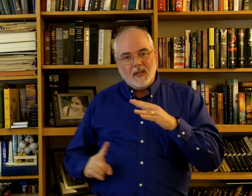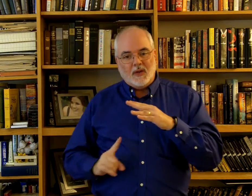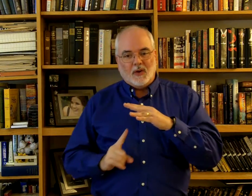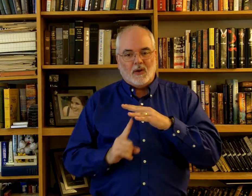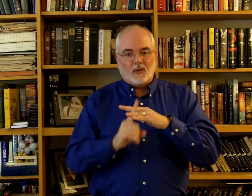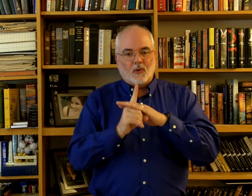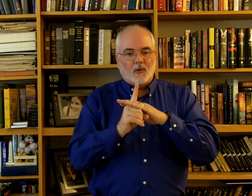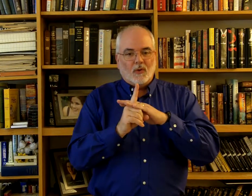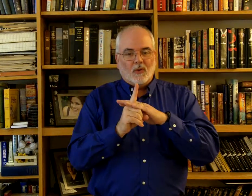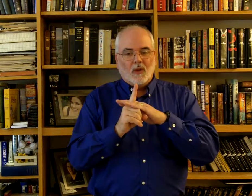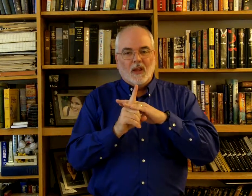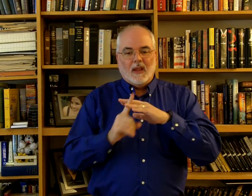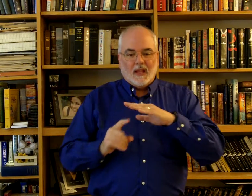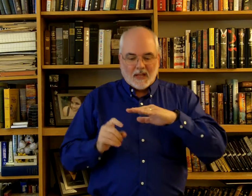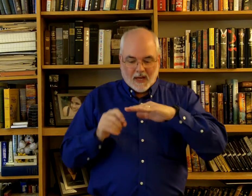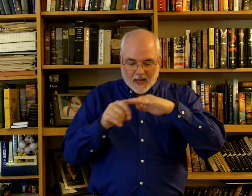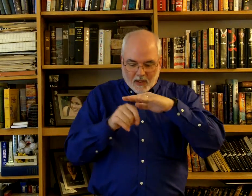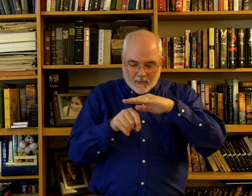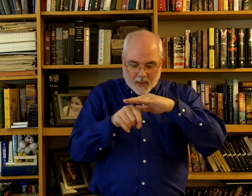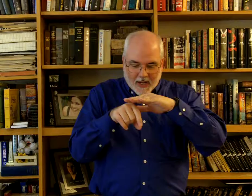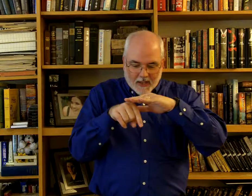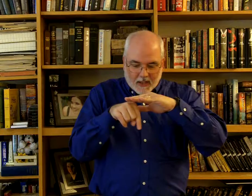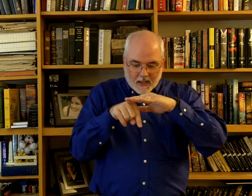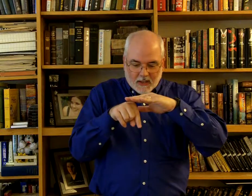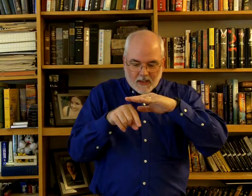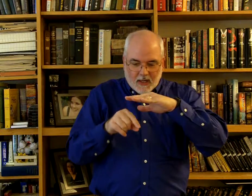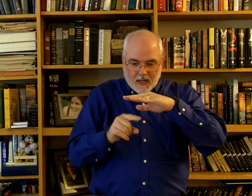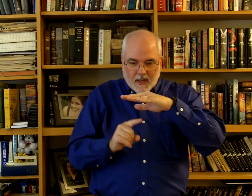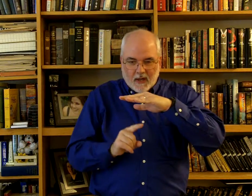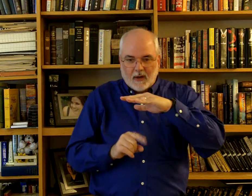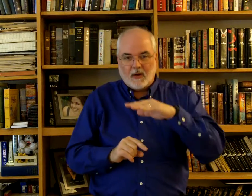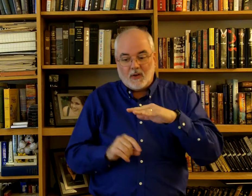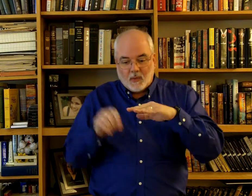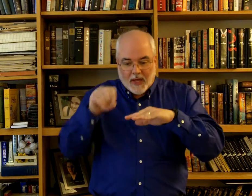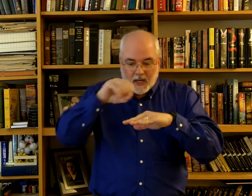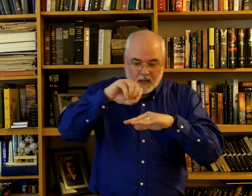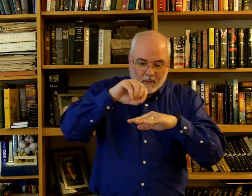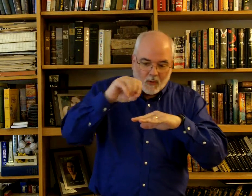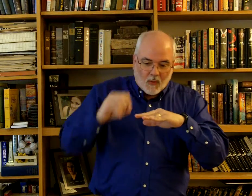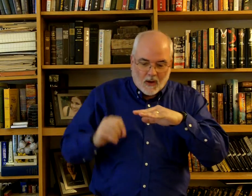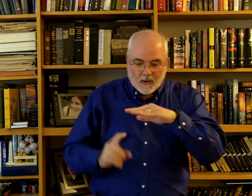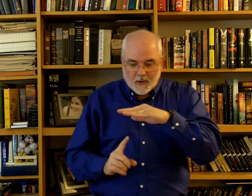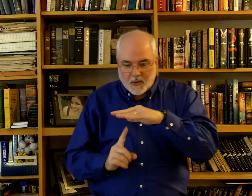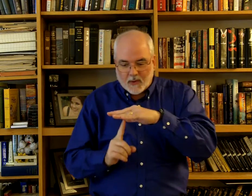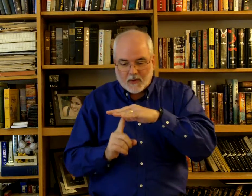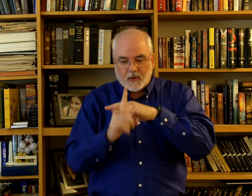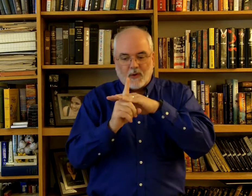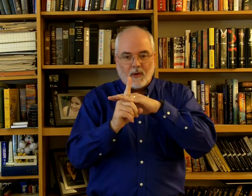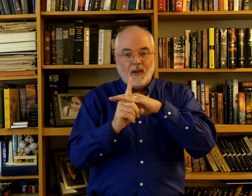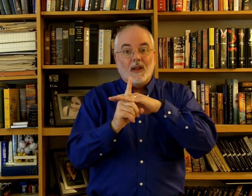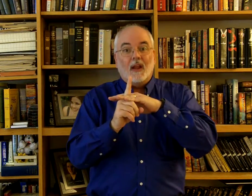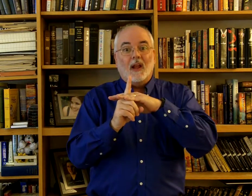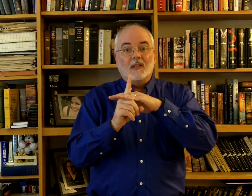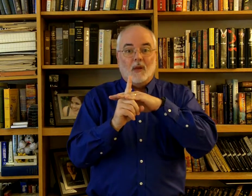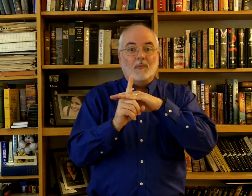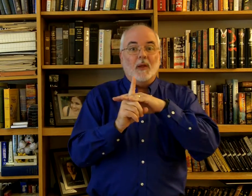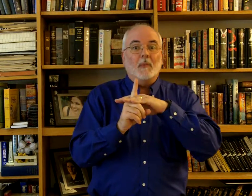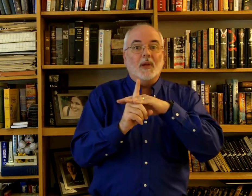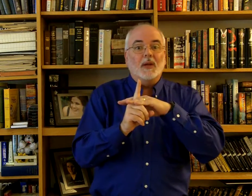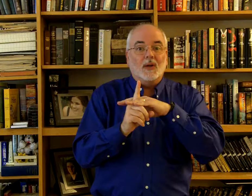appear. Kind of like you planted a little seed here, and you add a little bit of water to it, and something